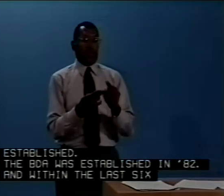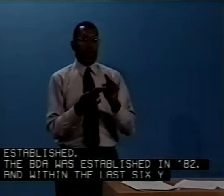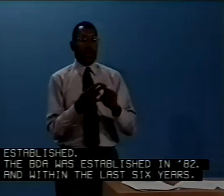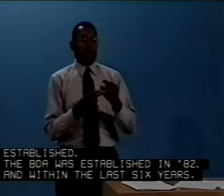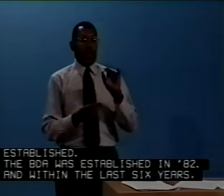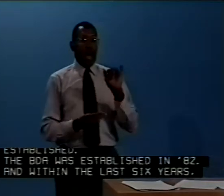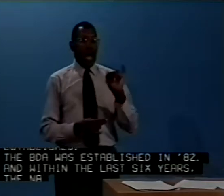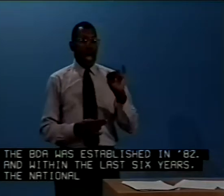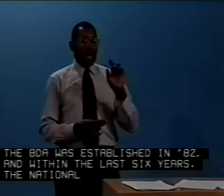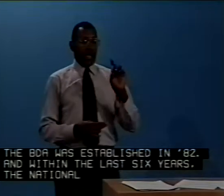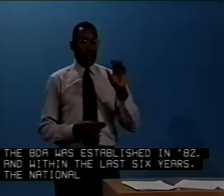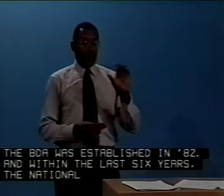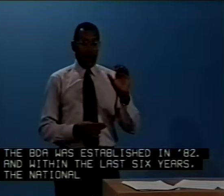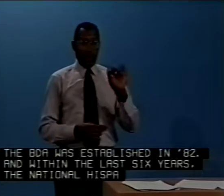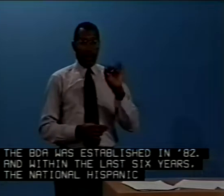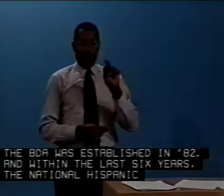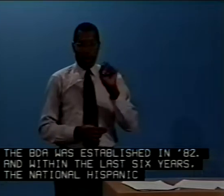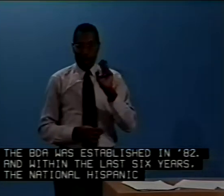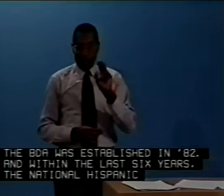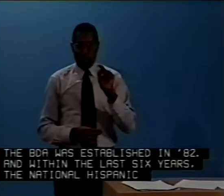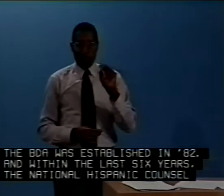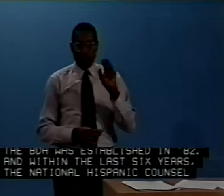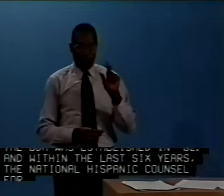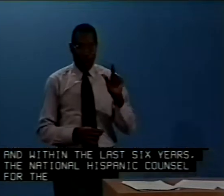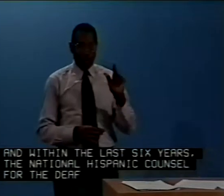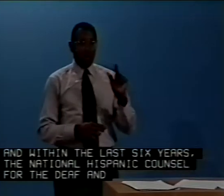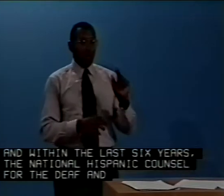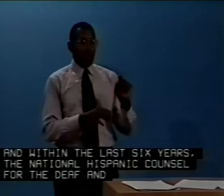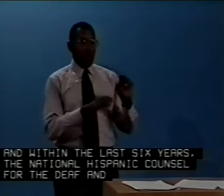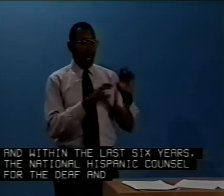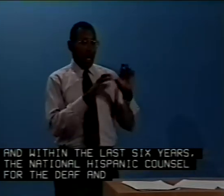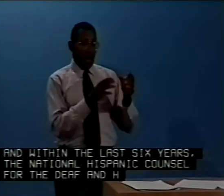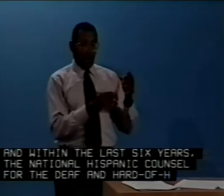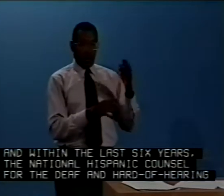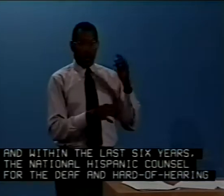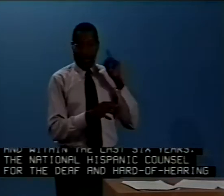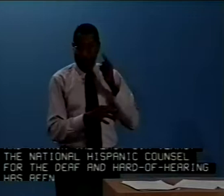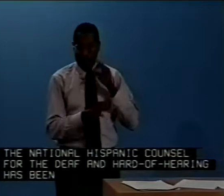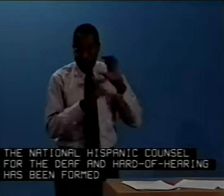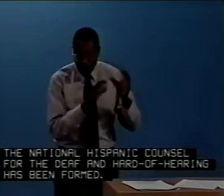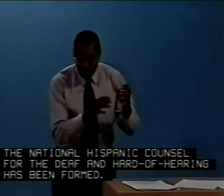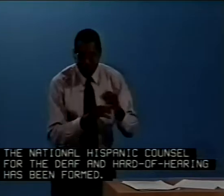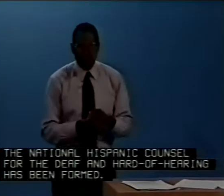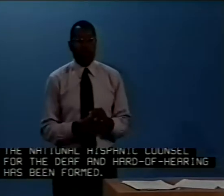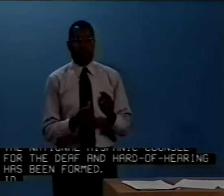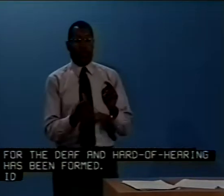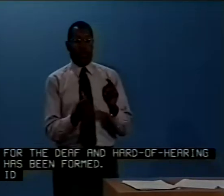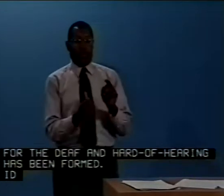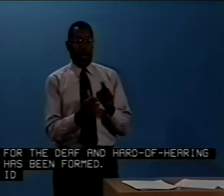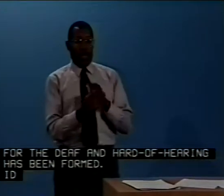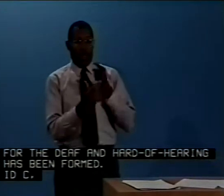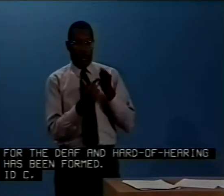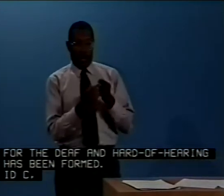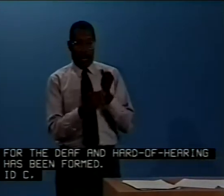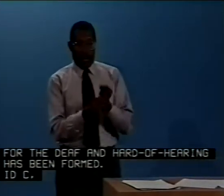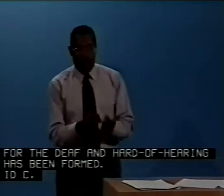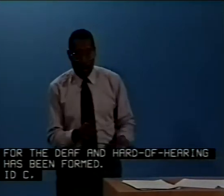formed. The IDC, Intertribal Deaf Council. And